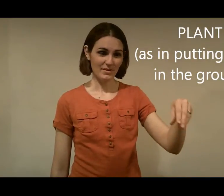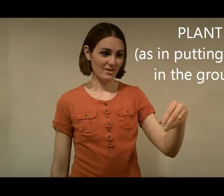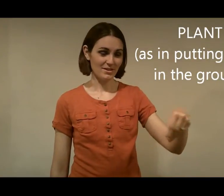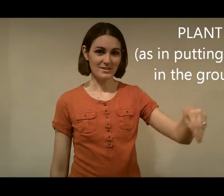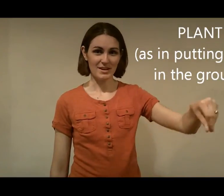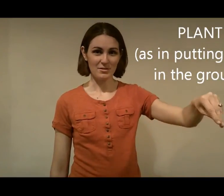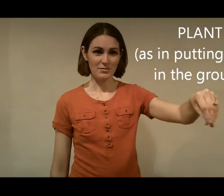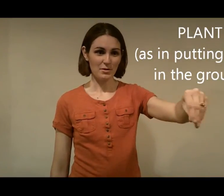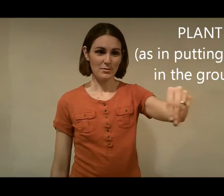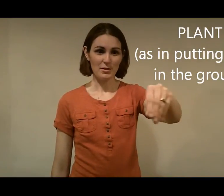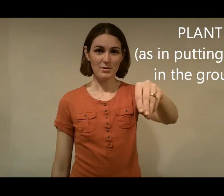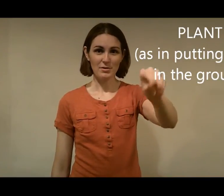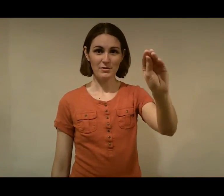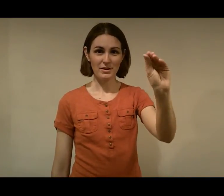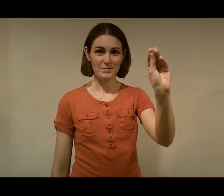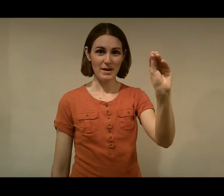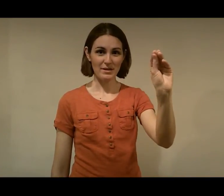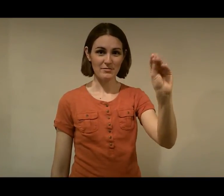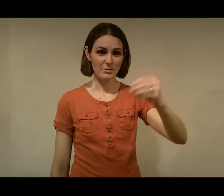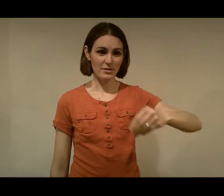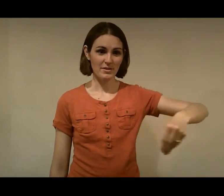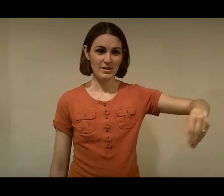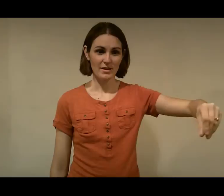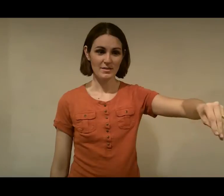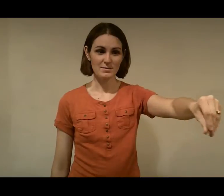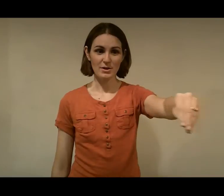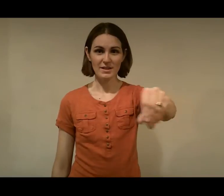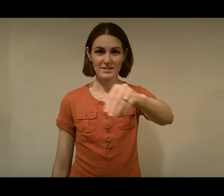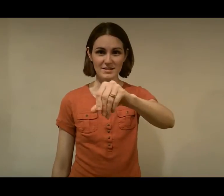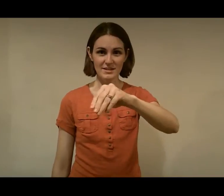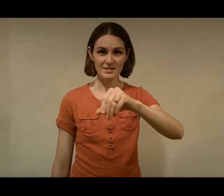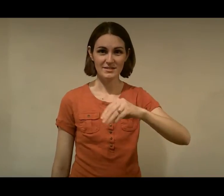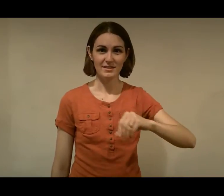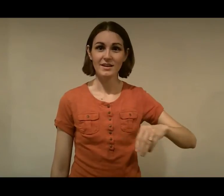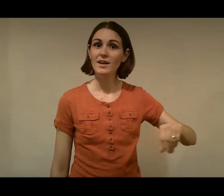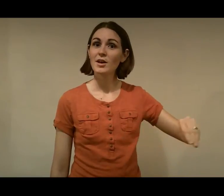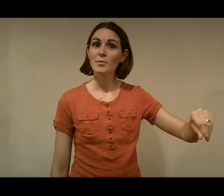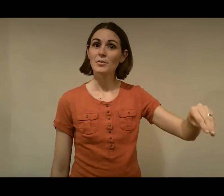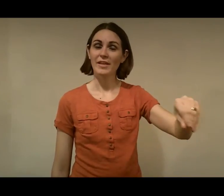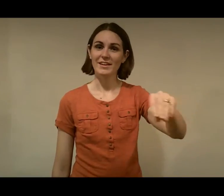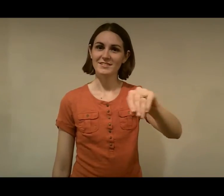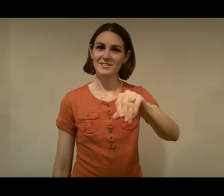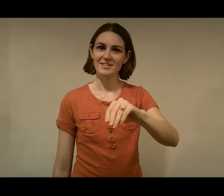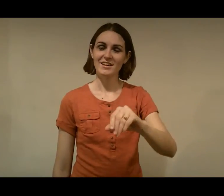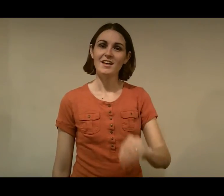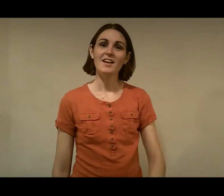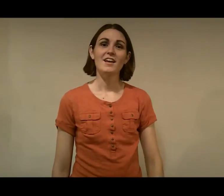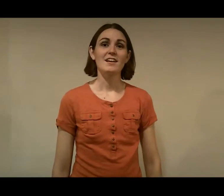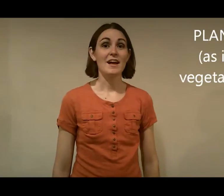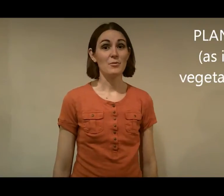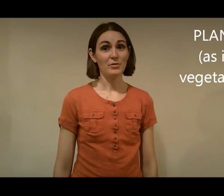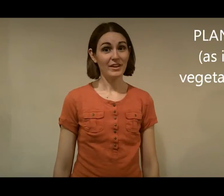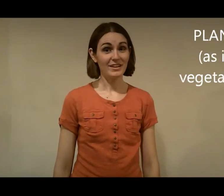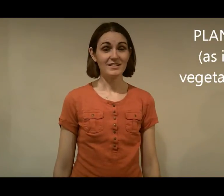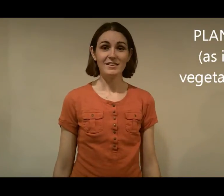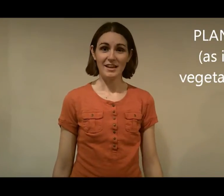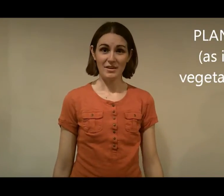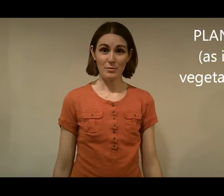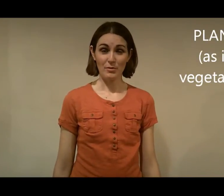You're just kind of rubbing your fingers back and forth and spreading the seeds. Plant. Now the plant, like a plant